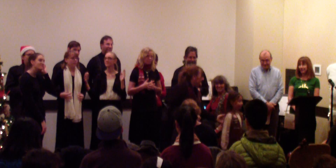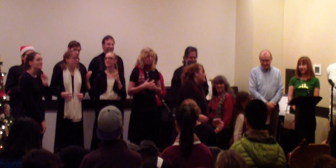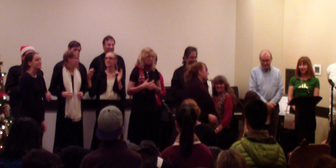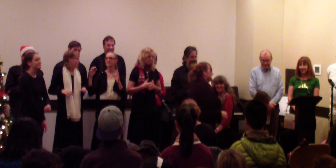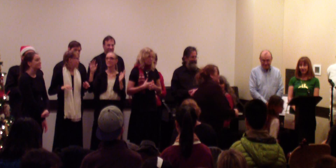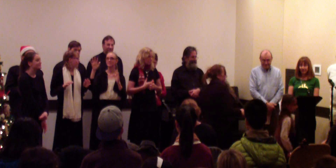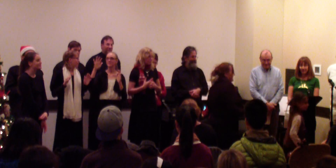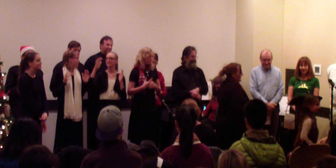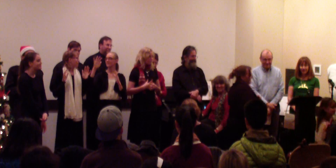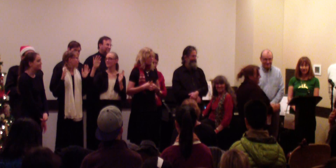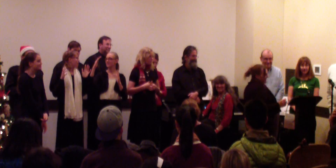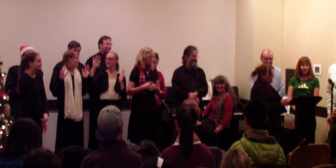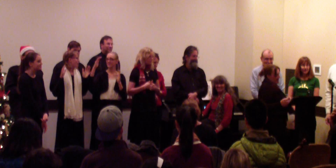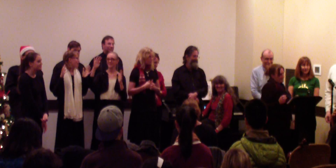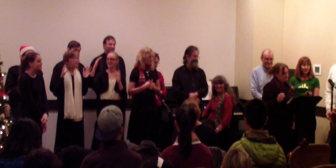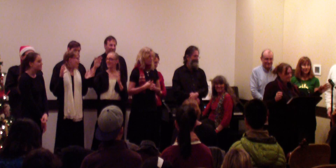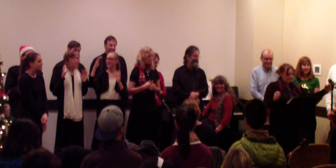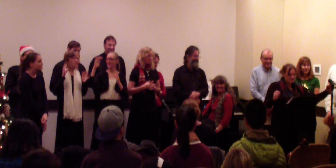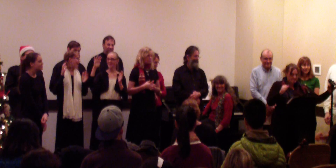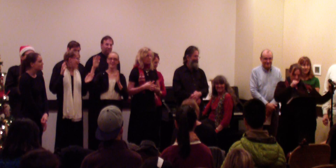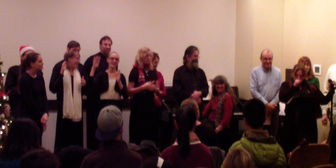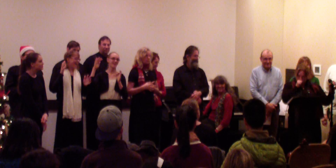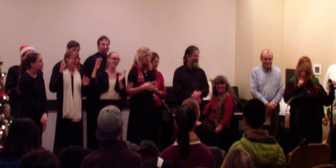job. All right.